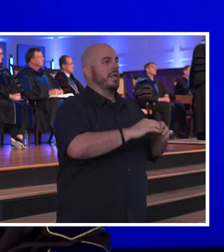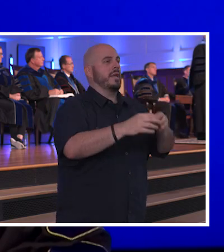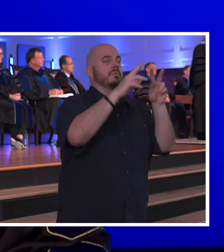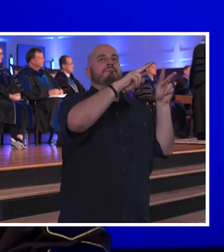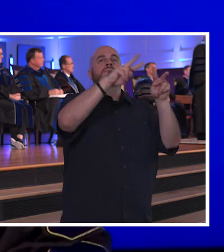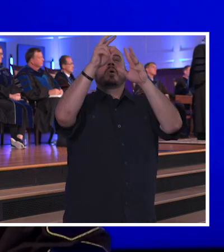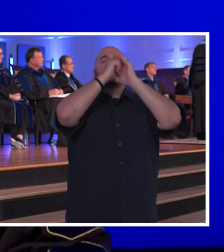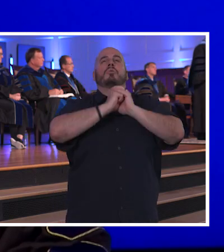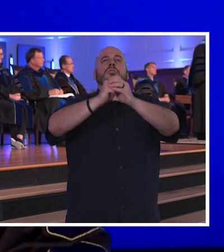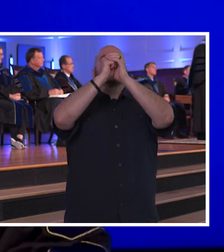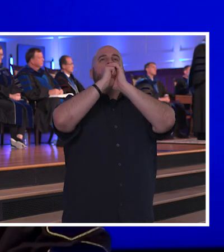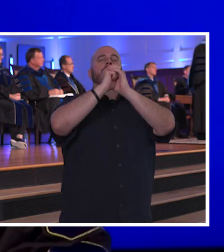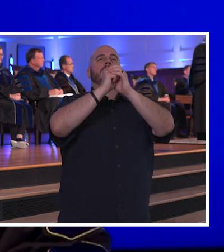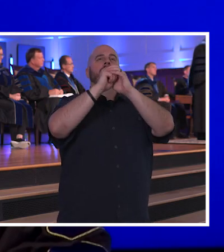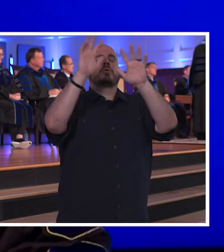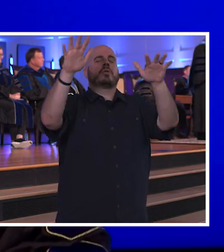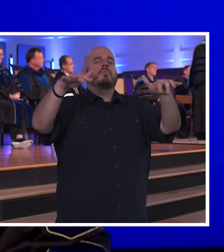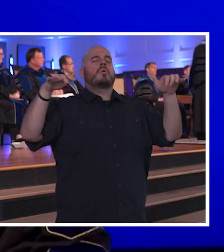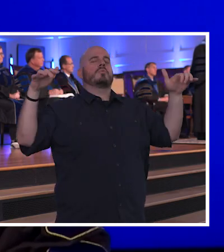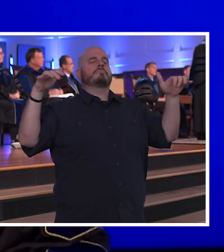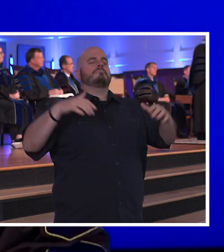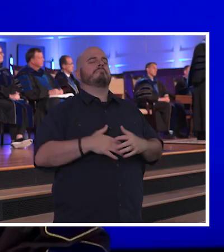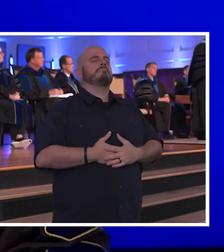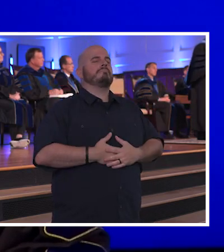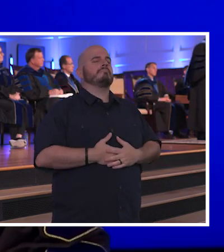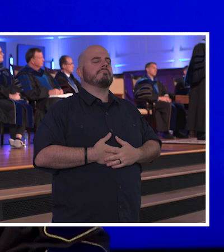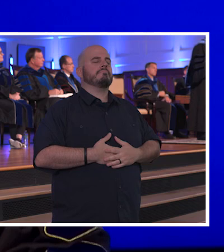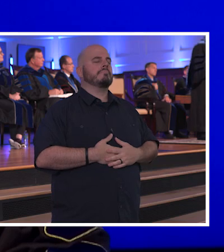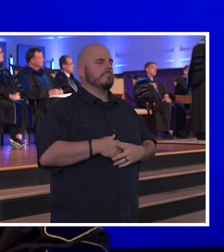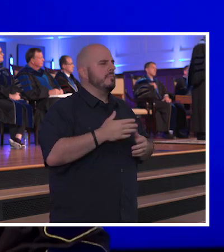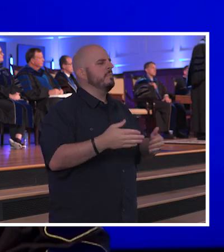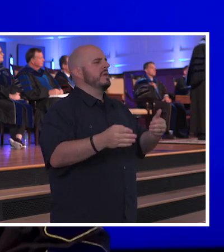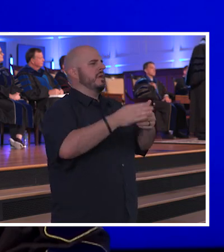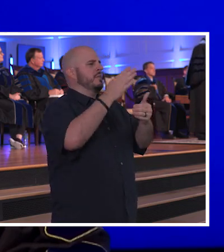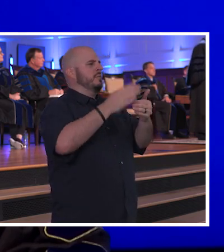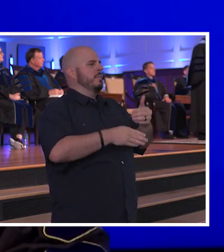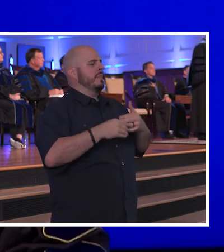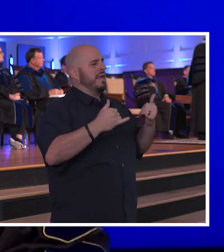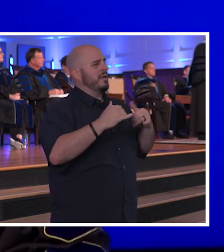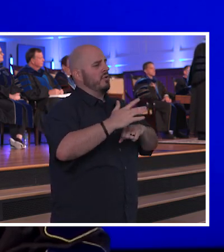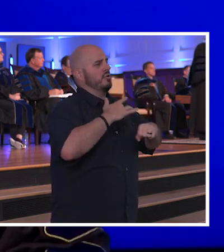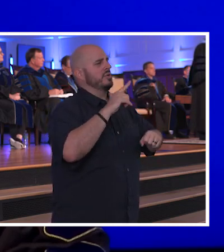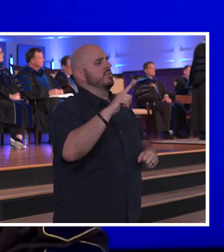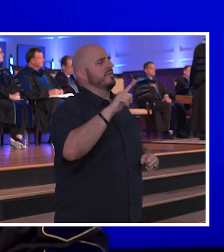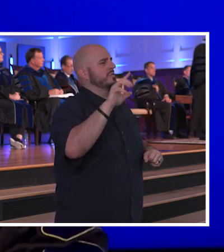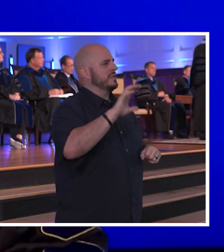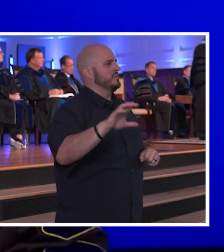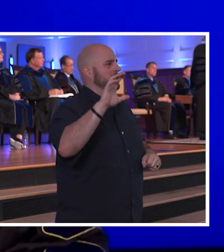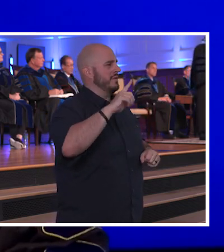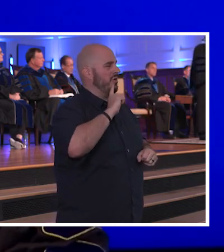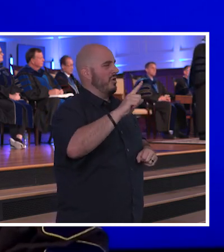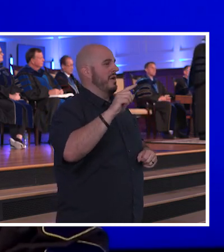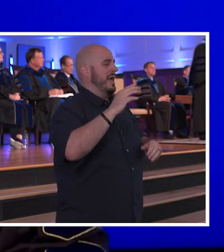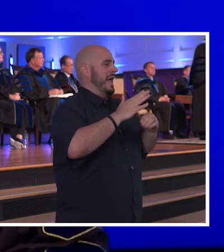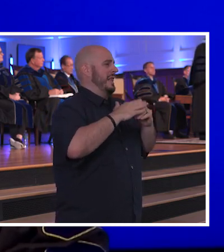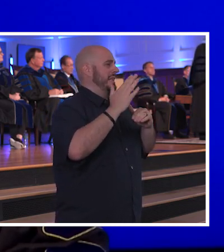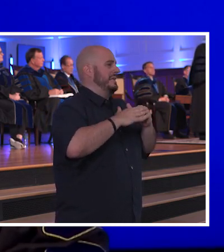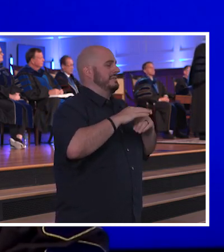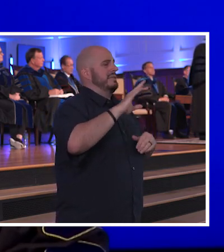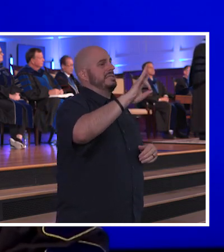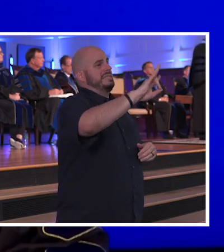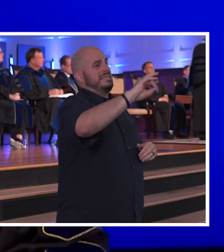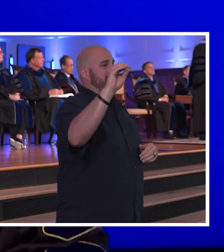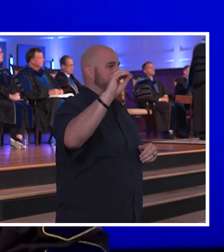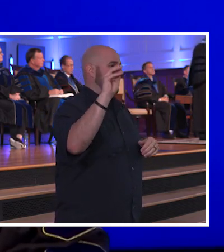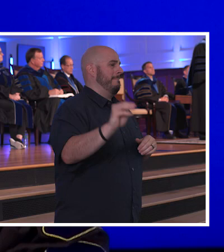let me conclude. Today, early in the 21st century, it is said that there are at least 70-plus million deaf persons